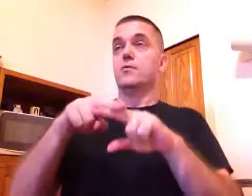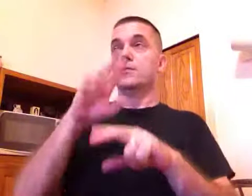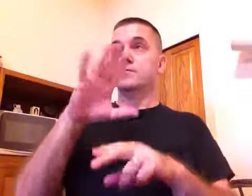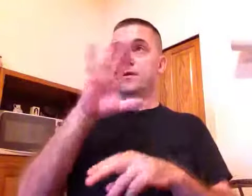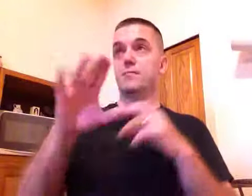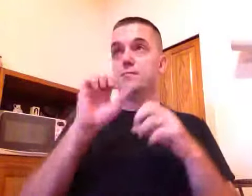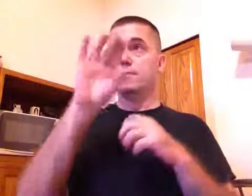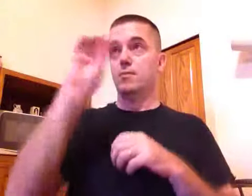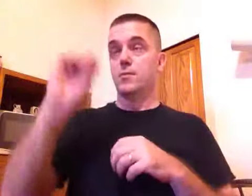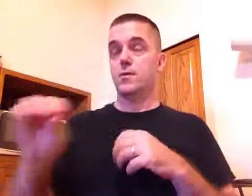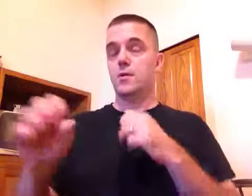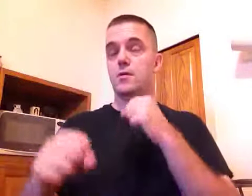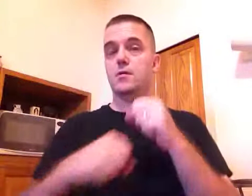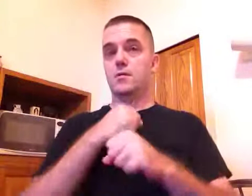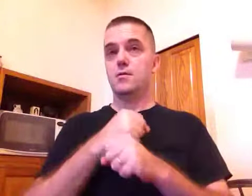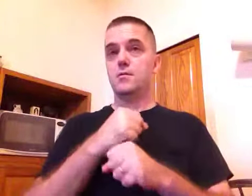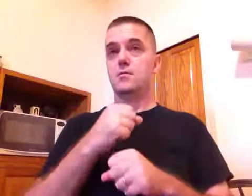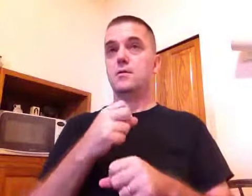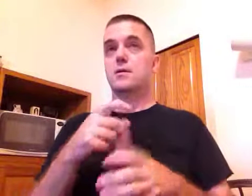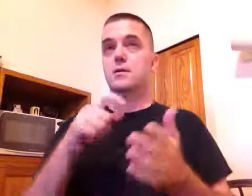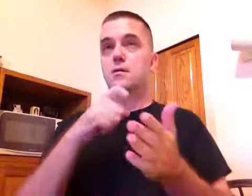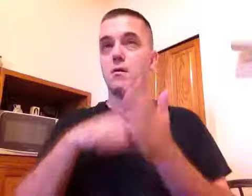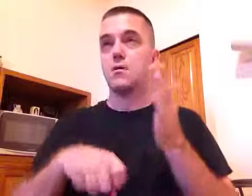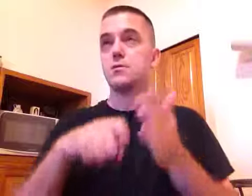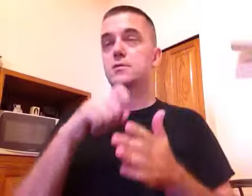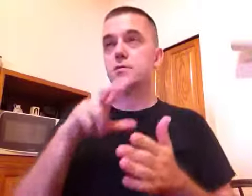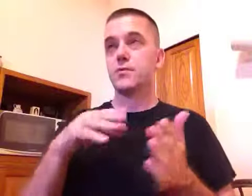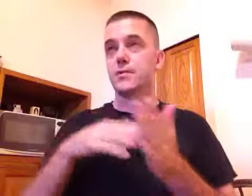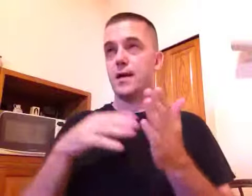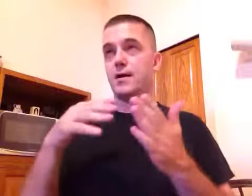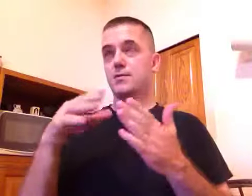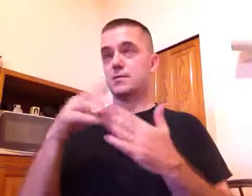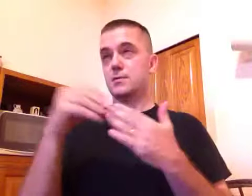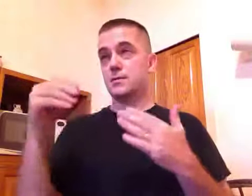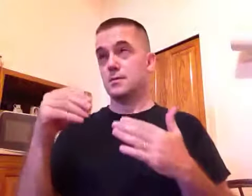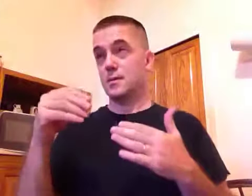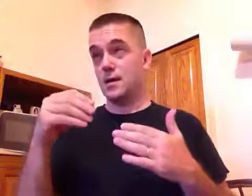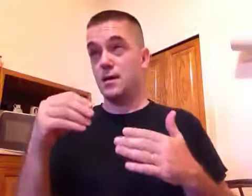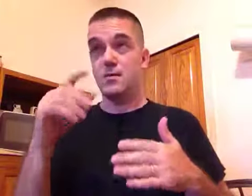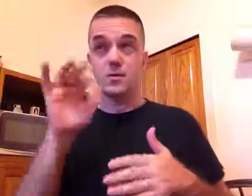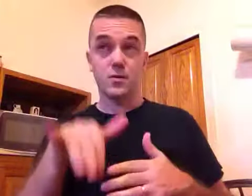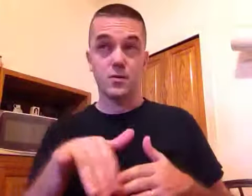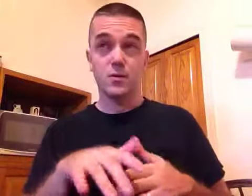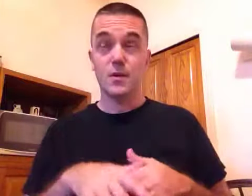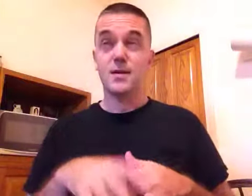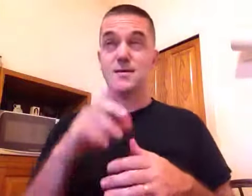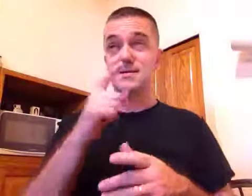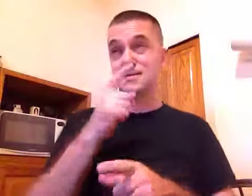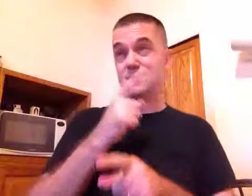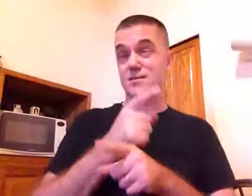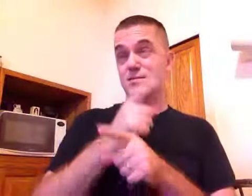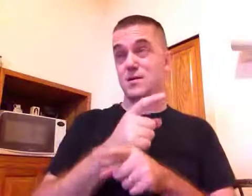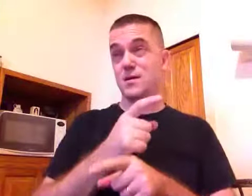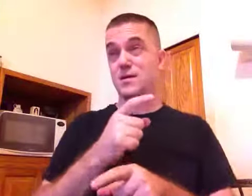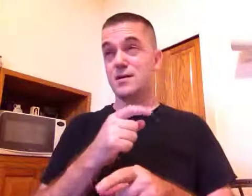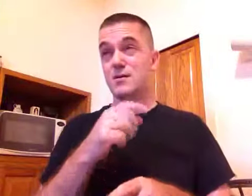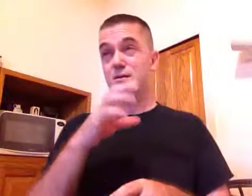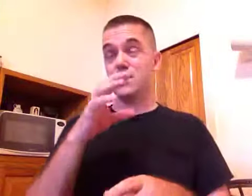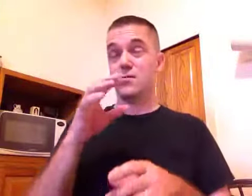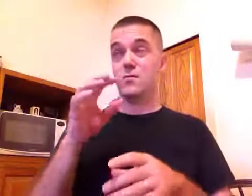cost $3,000 to do this. Now, is this legitimate? And originally they said it would be done in 90 days, and then